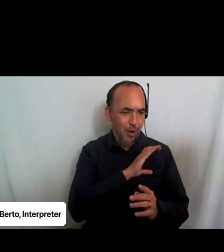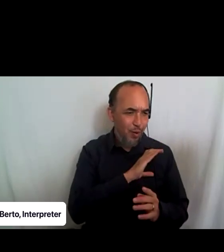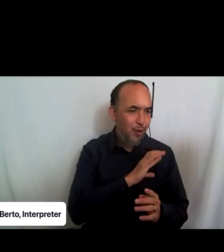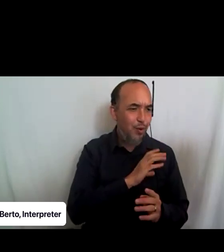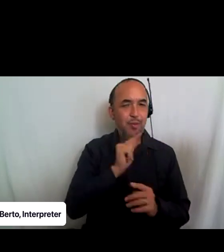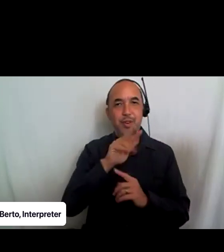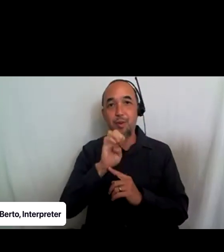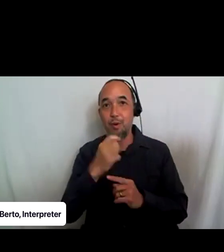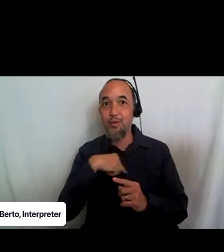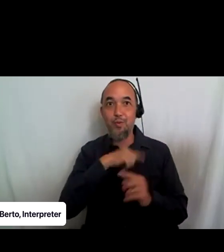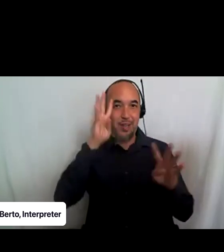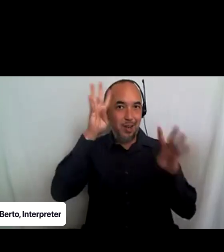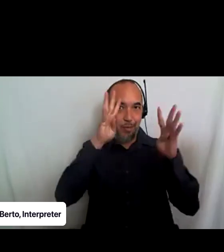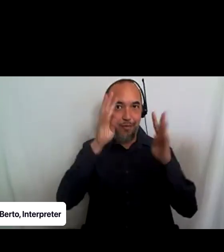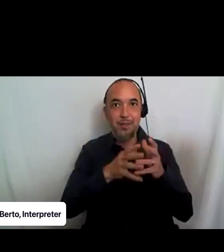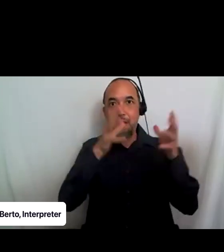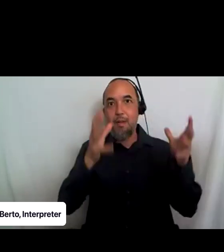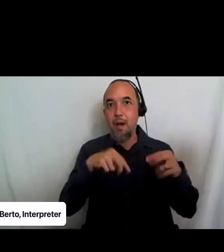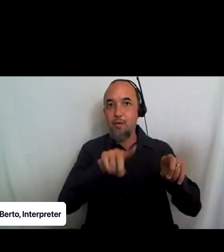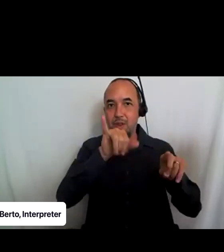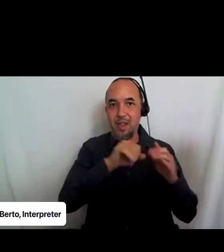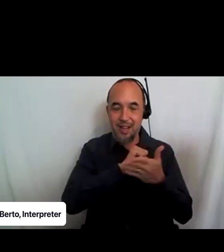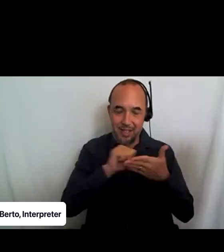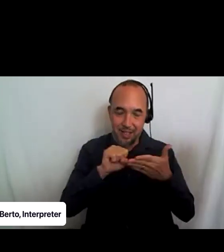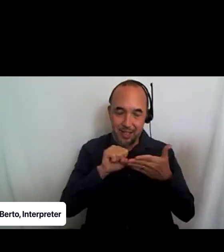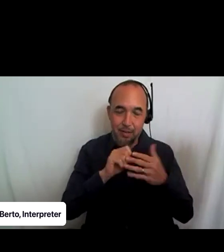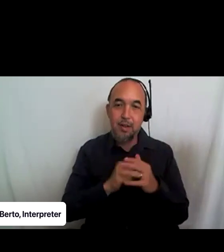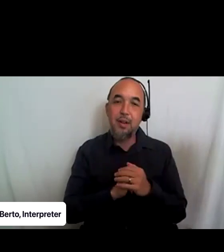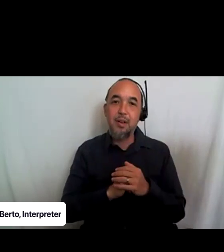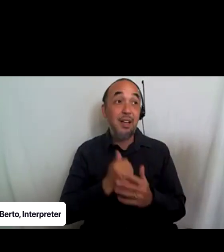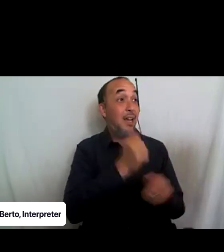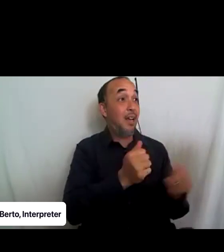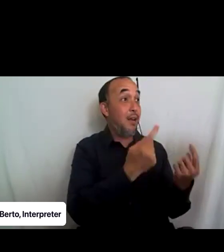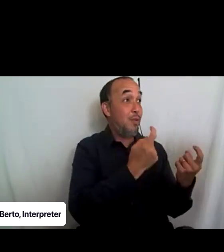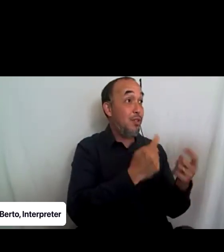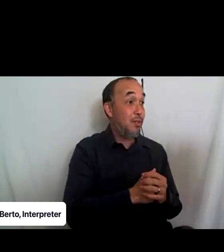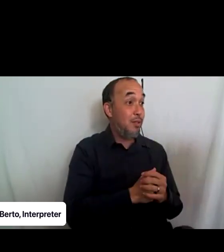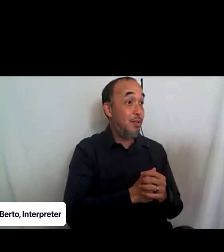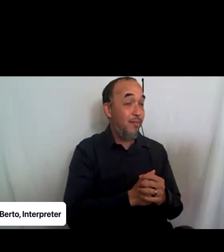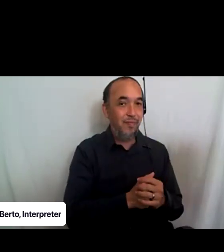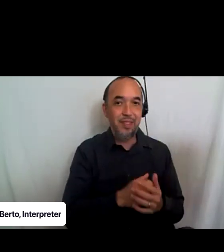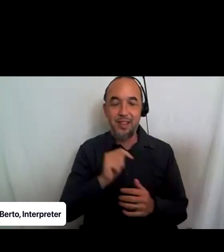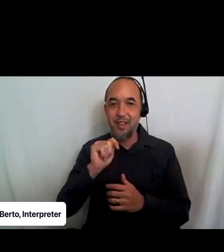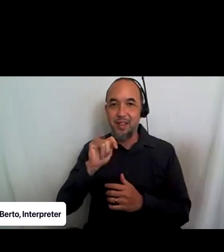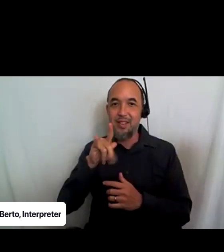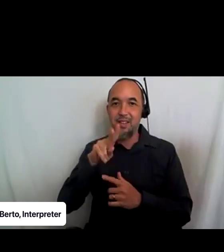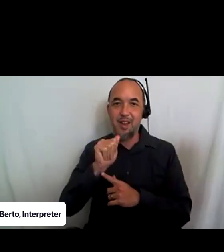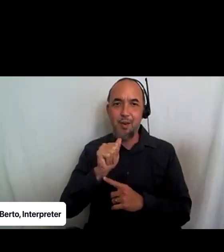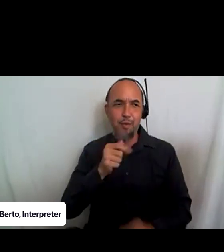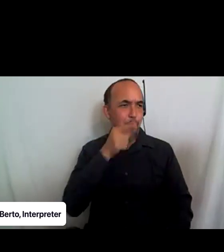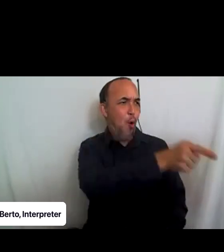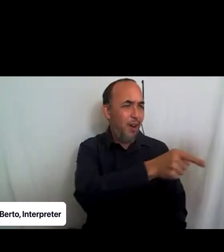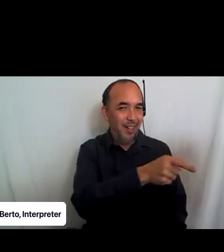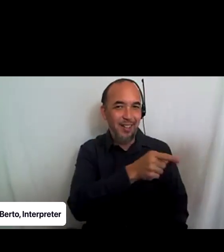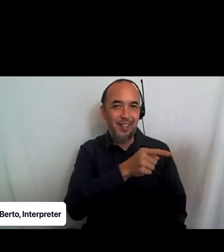improvised a lot during that scene. So Steed would be like, "Any questions?" And Taika would point at like "We